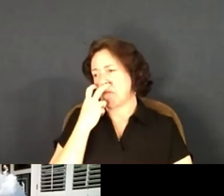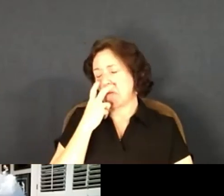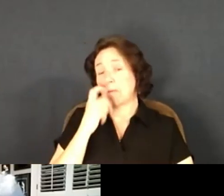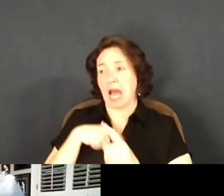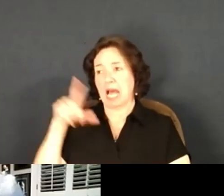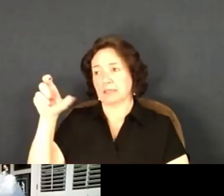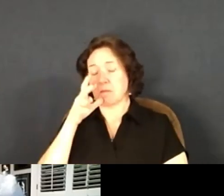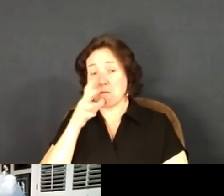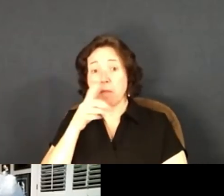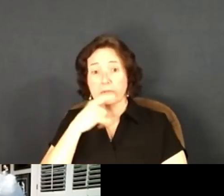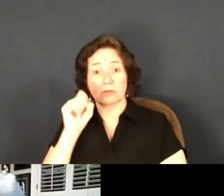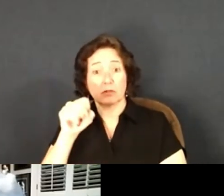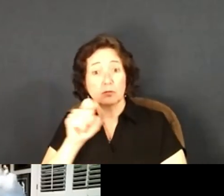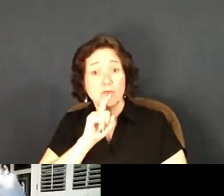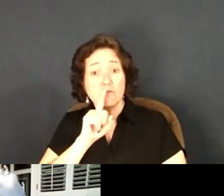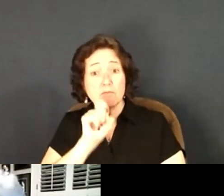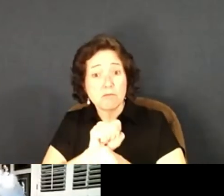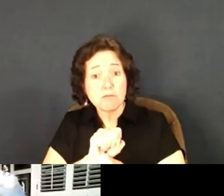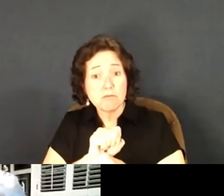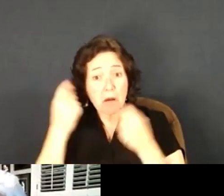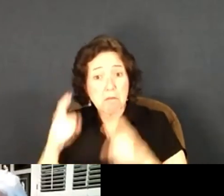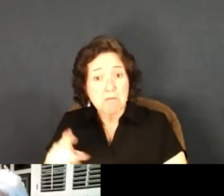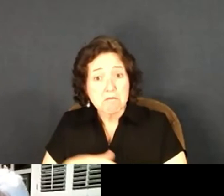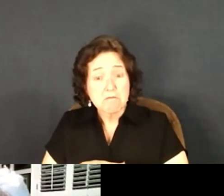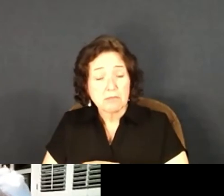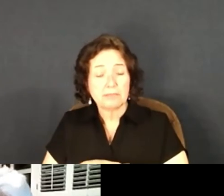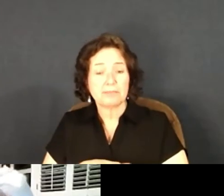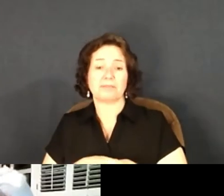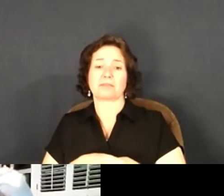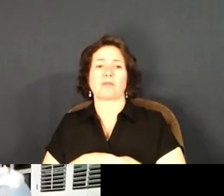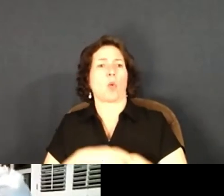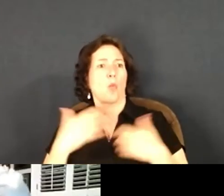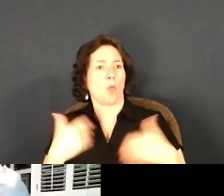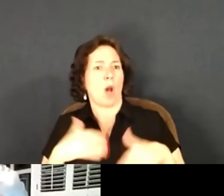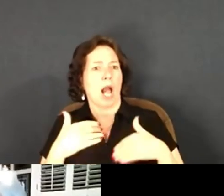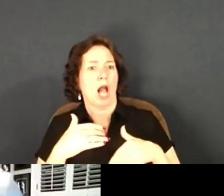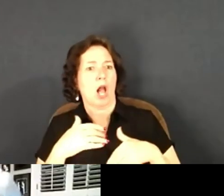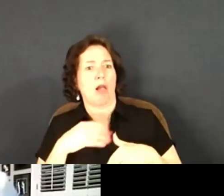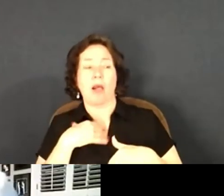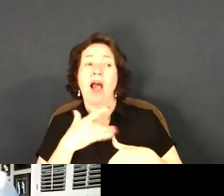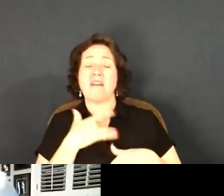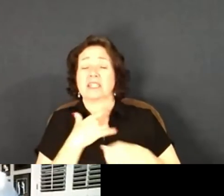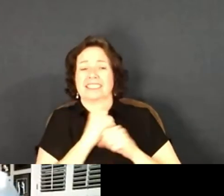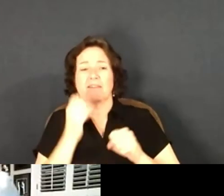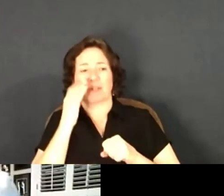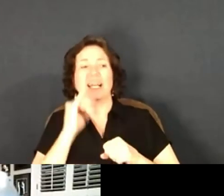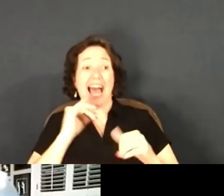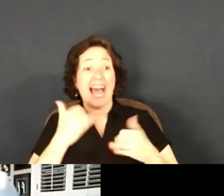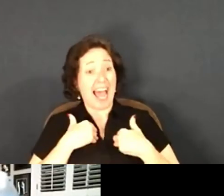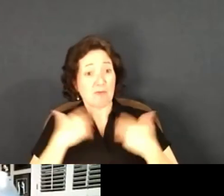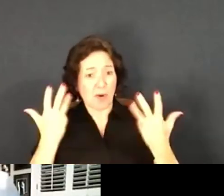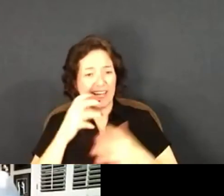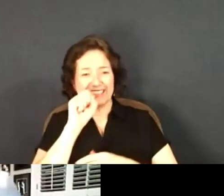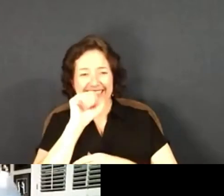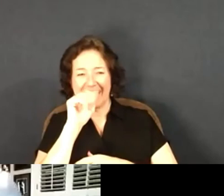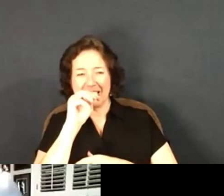mother said, yeah, it's all true. Oh my gosh. Well, I feel perfectly safe because I have a Siamese cat. So there's